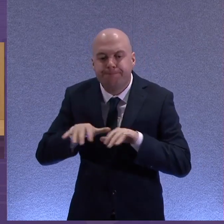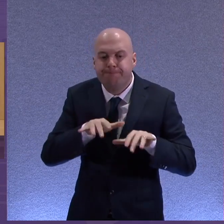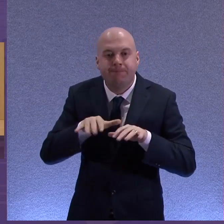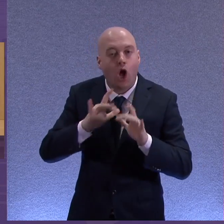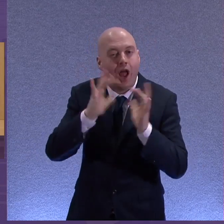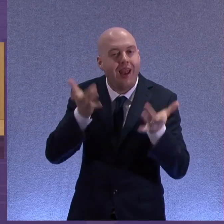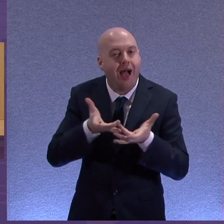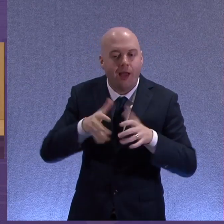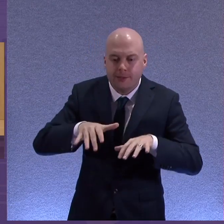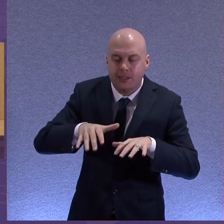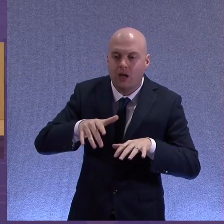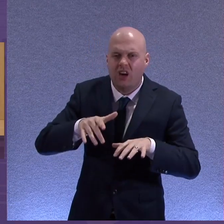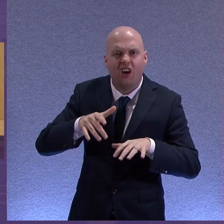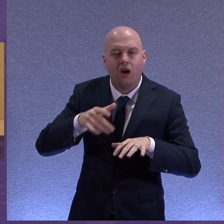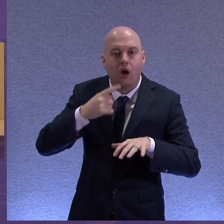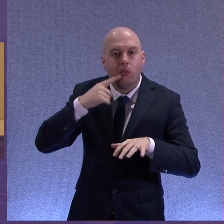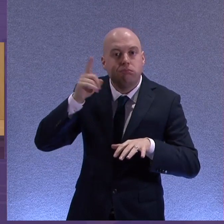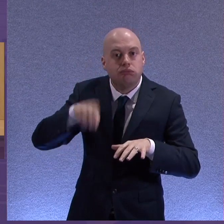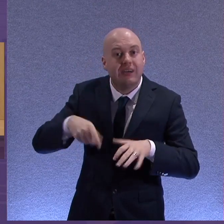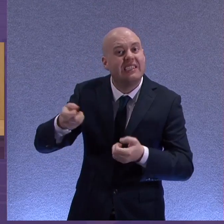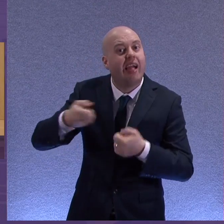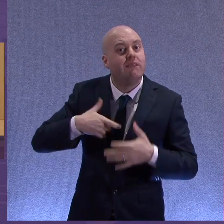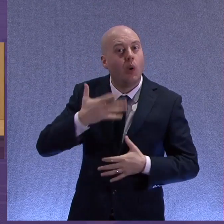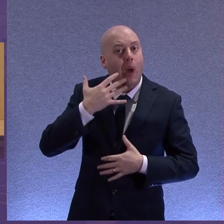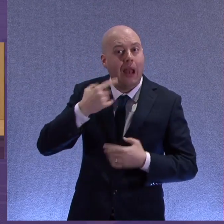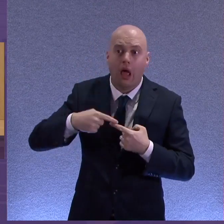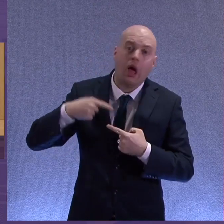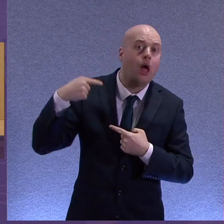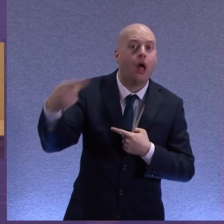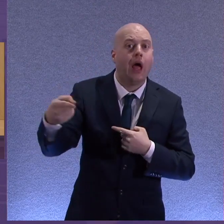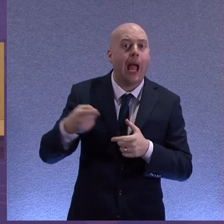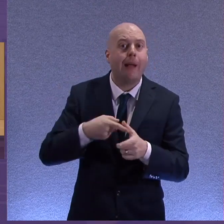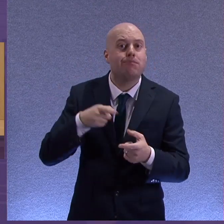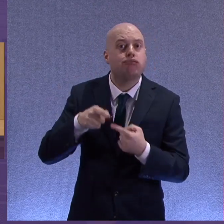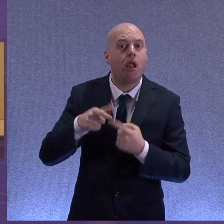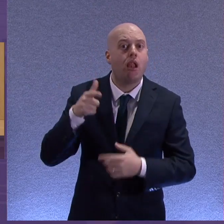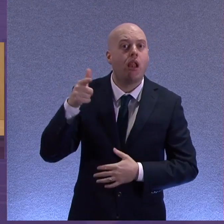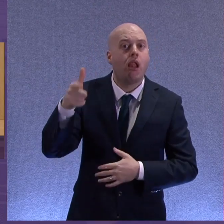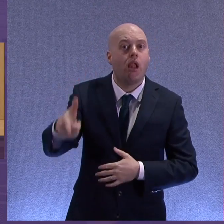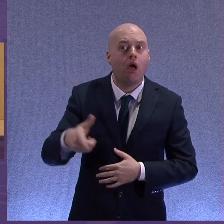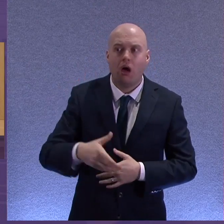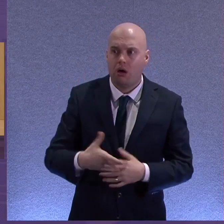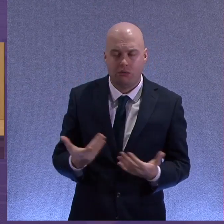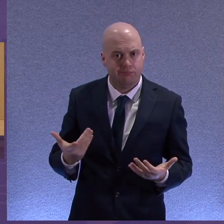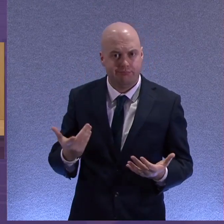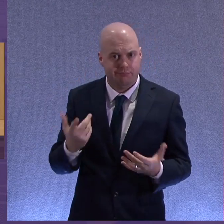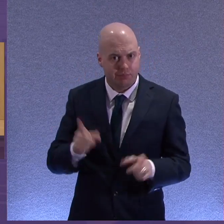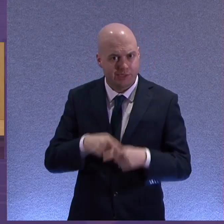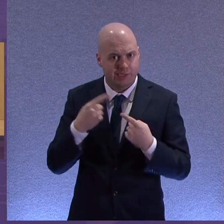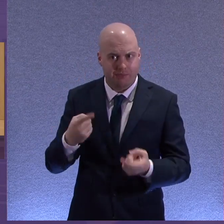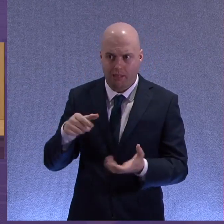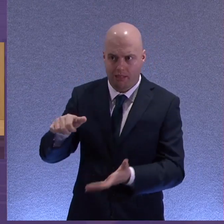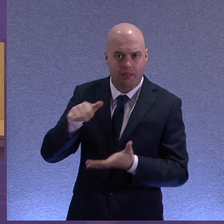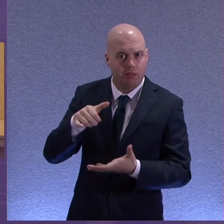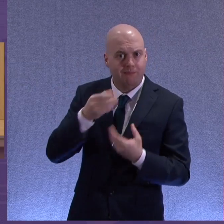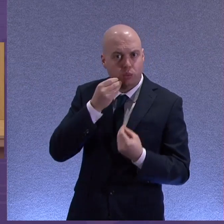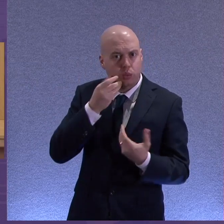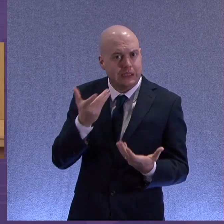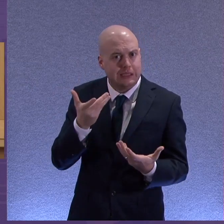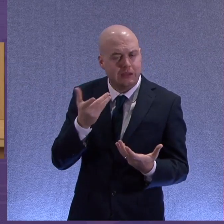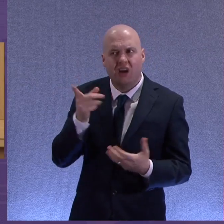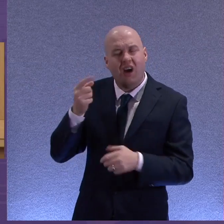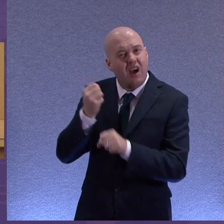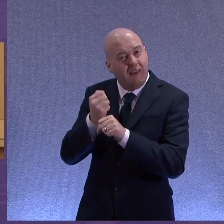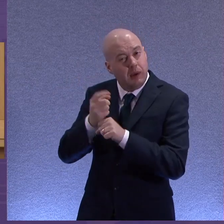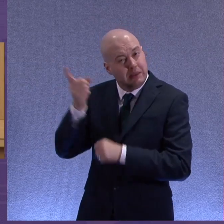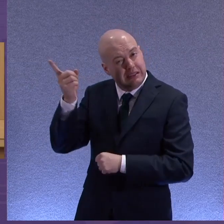although it's well-intentioned, but it contradicts the self-isolation advice. Is there any plan for the government to work with the